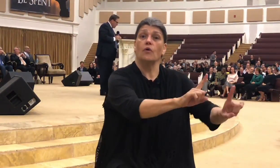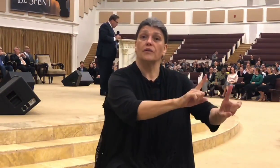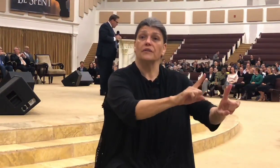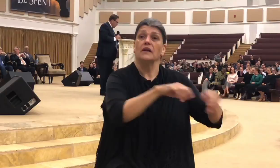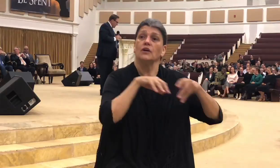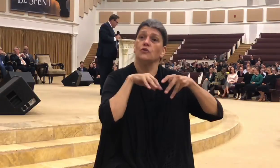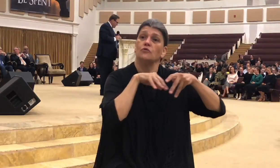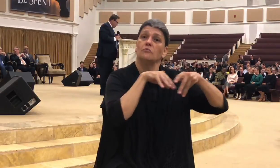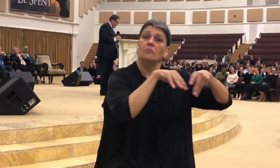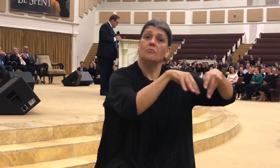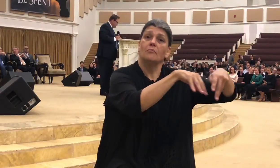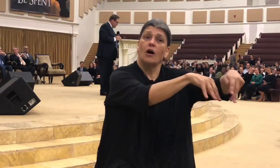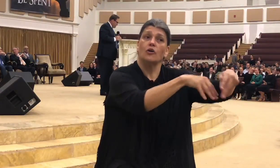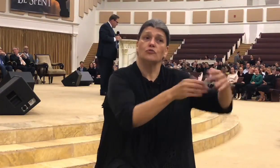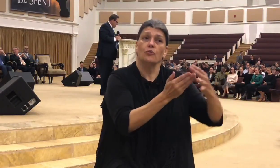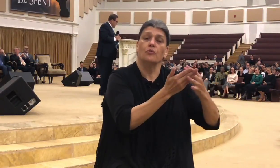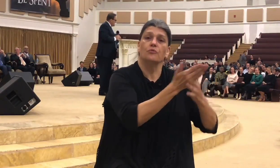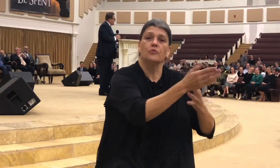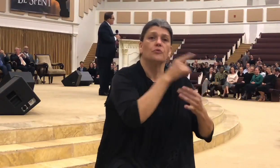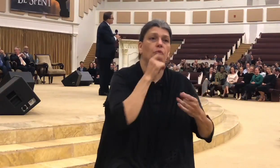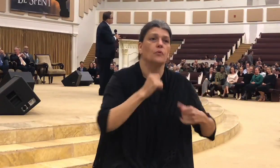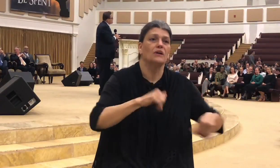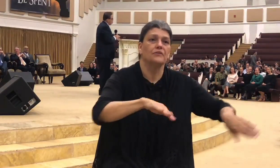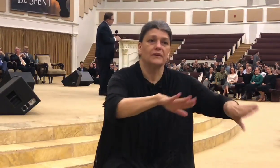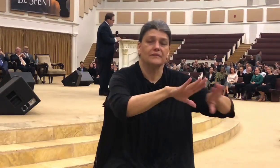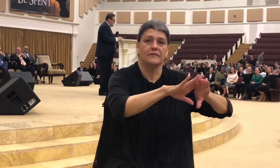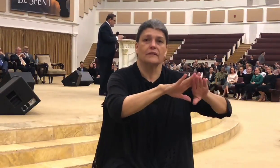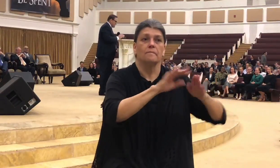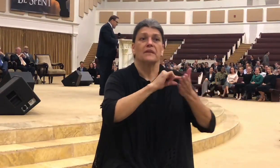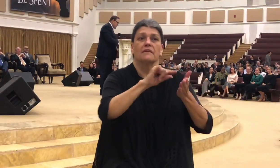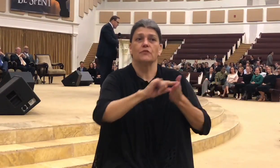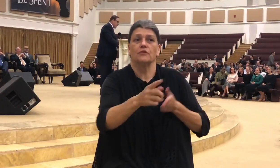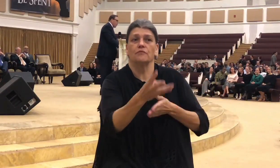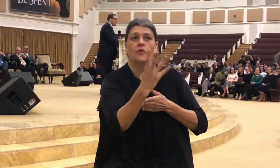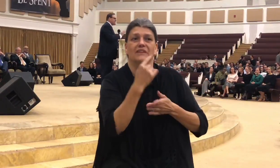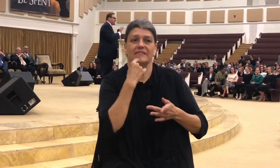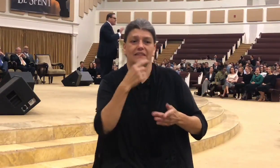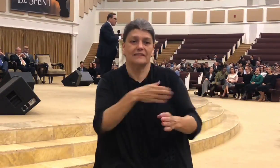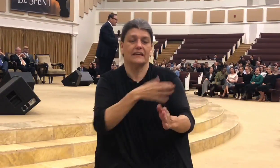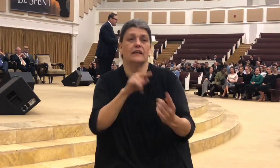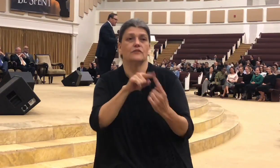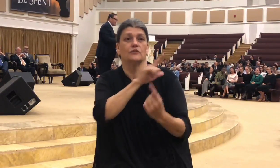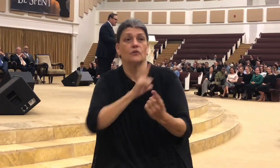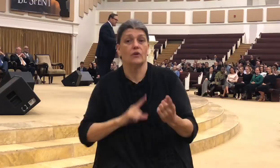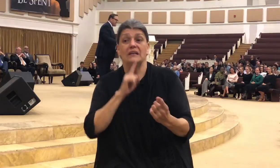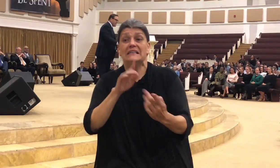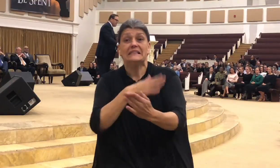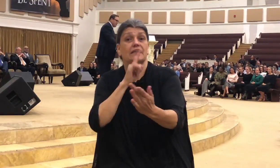Sing to the Lord, sing